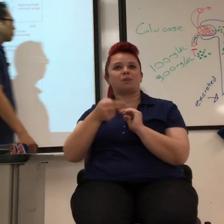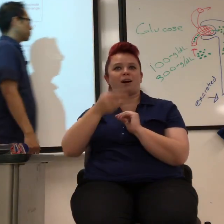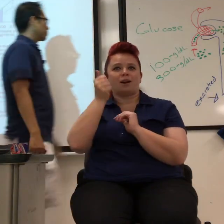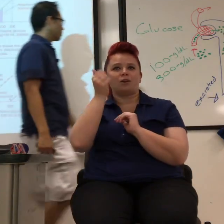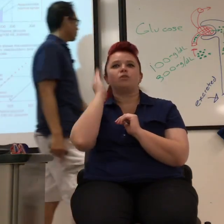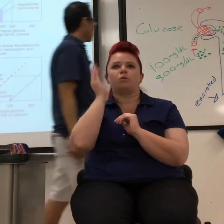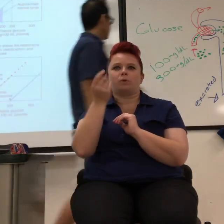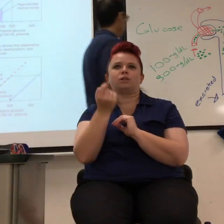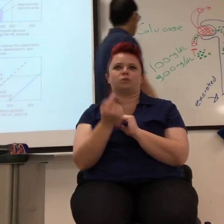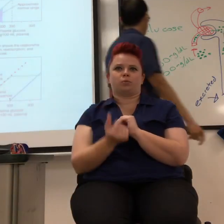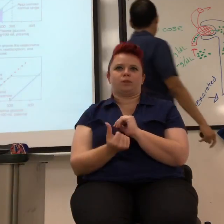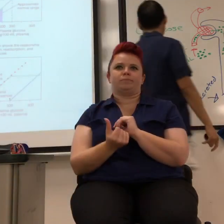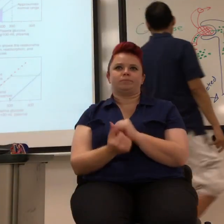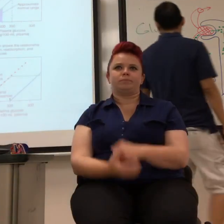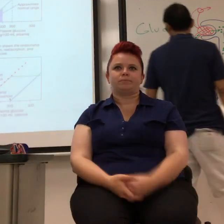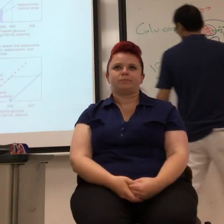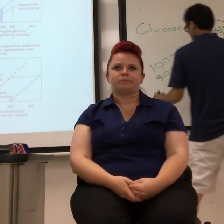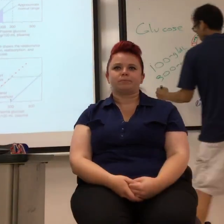So